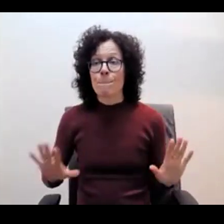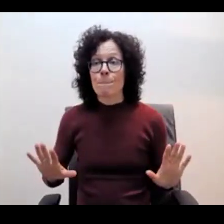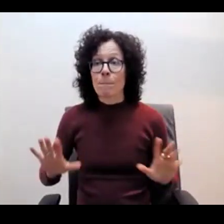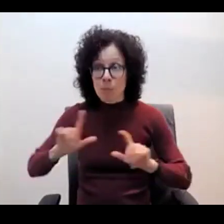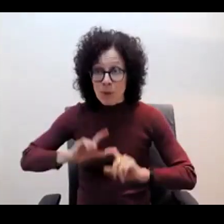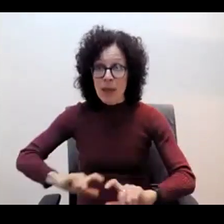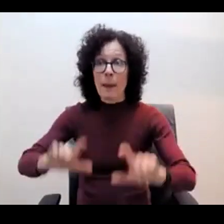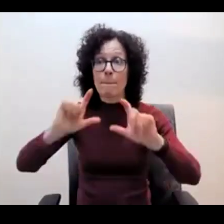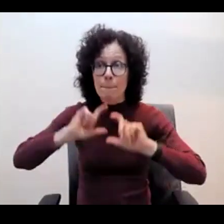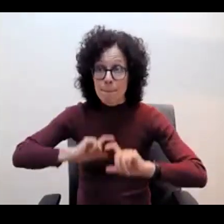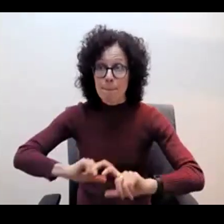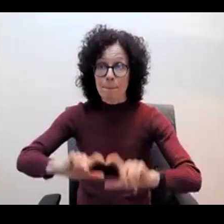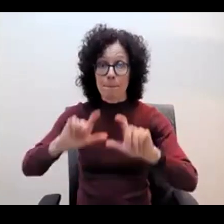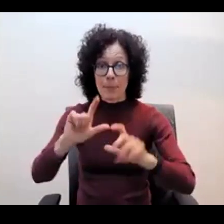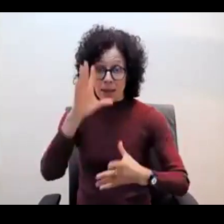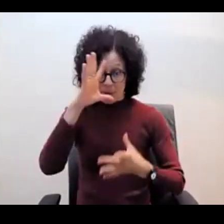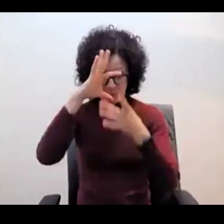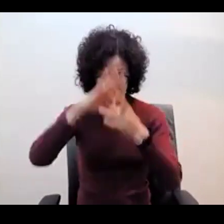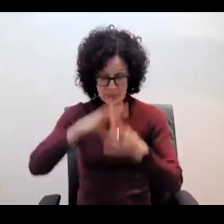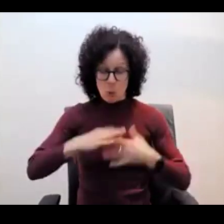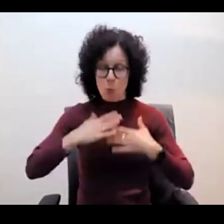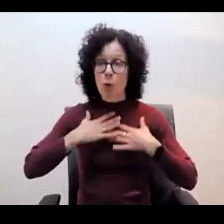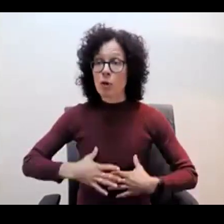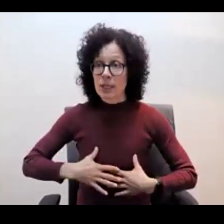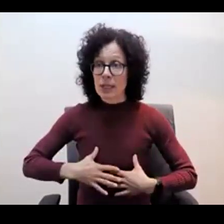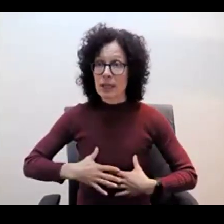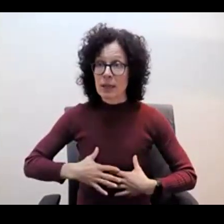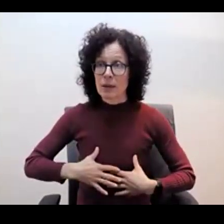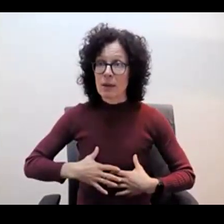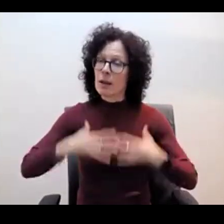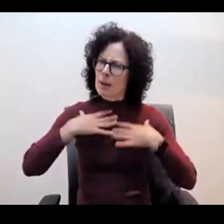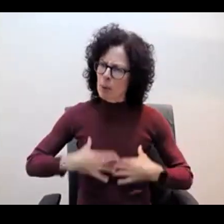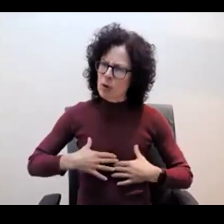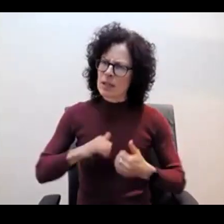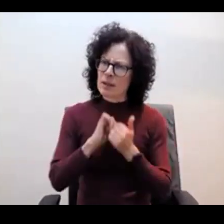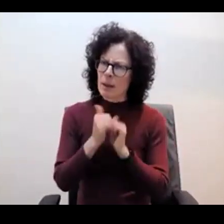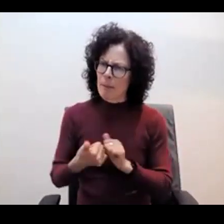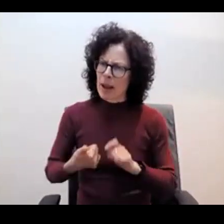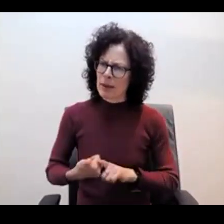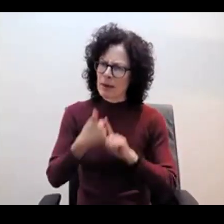keep being with your body as a companion.